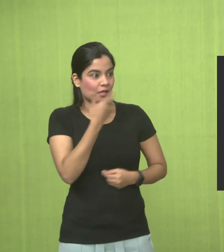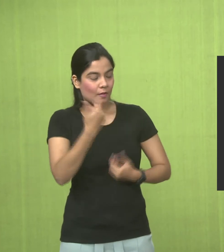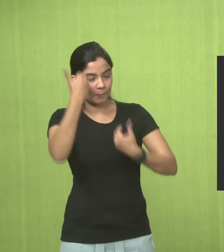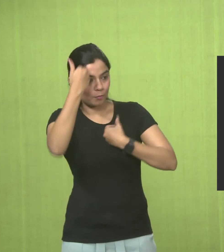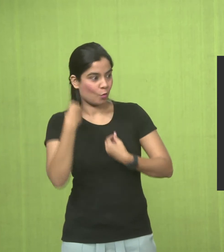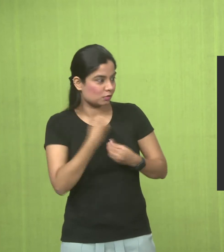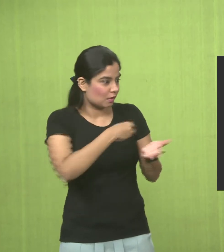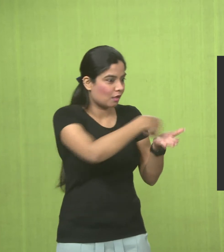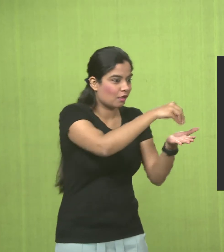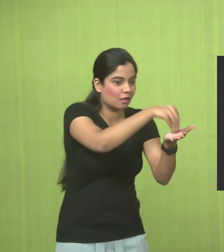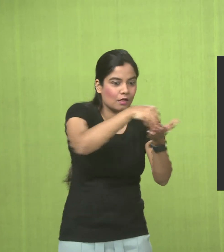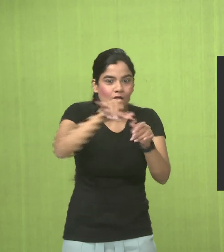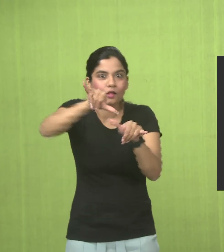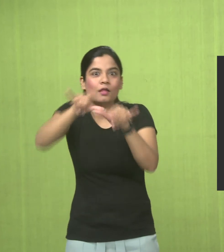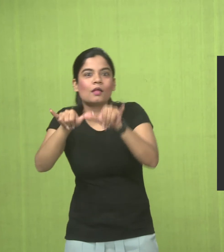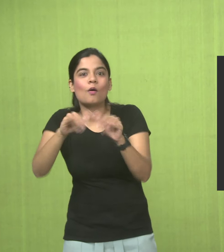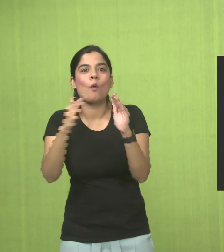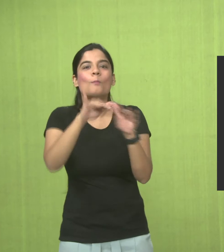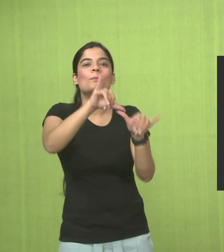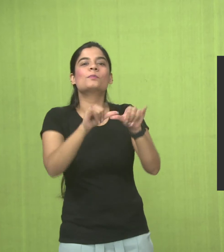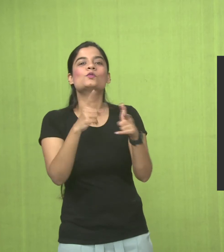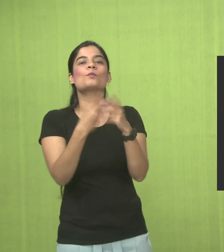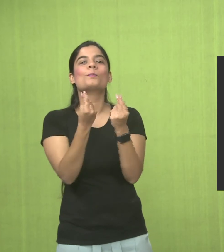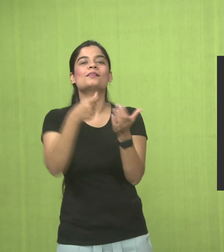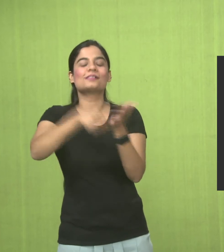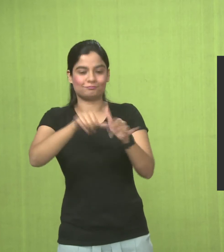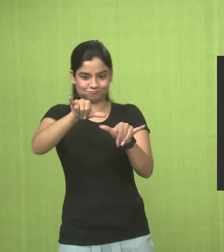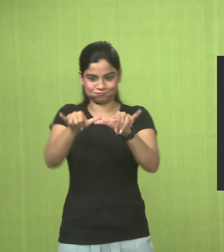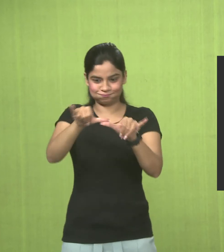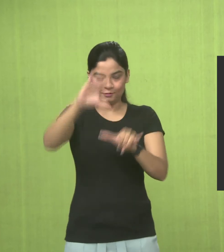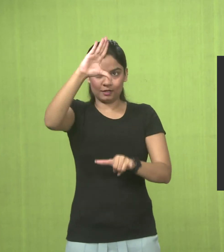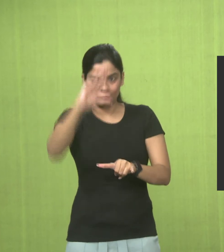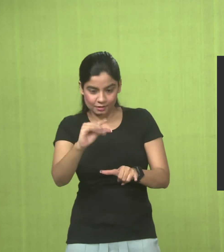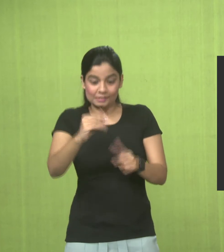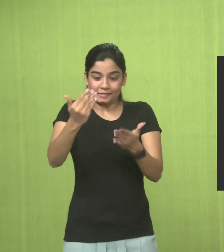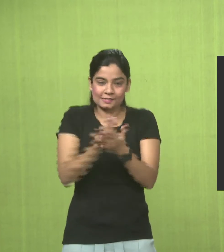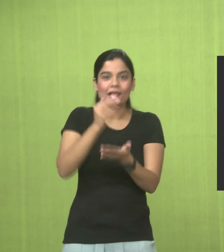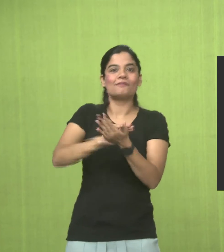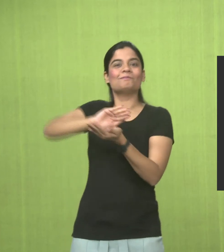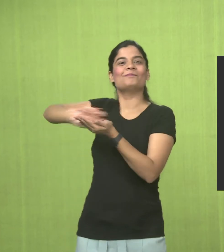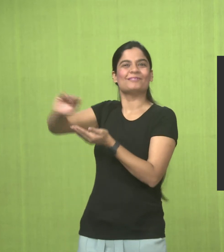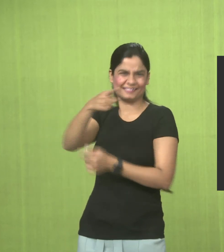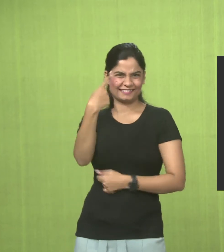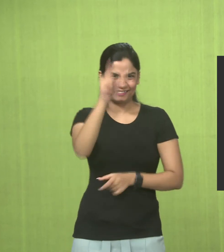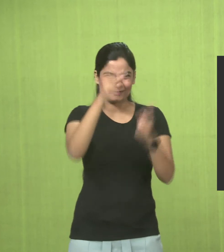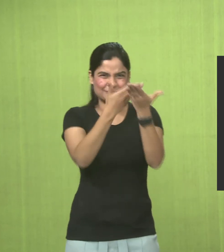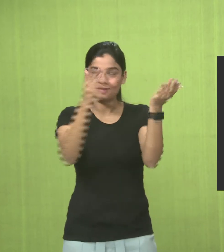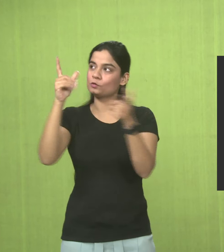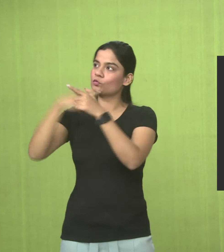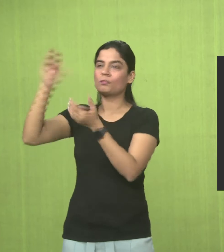the milk every day, we have to pay for our hospital expenses and manage our family. So we have to manage our salaries also.